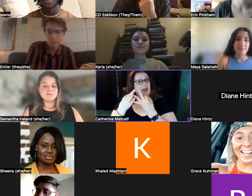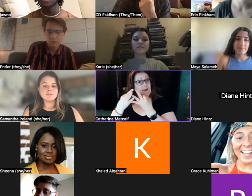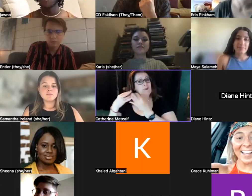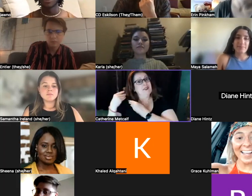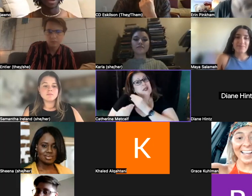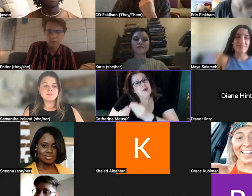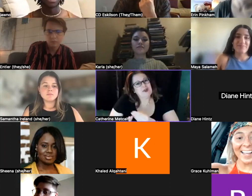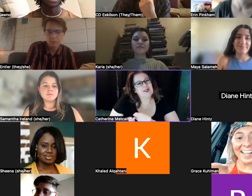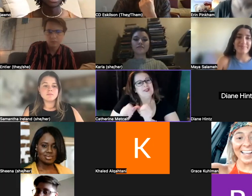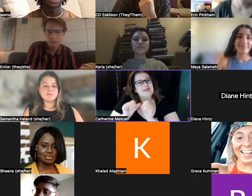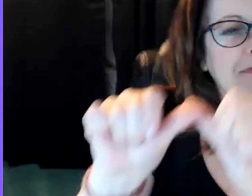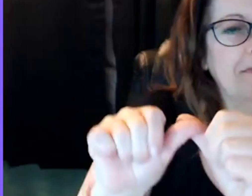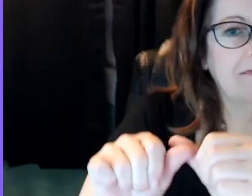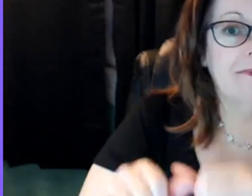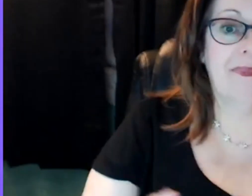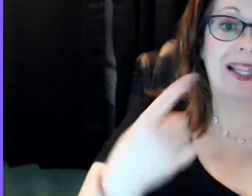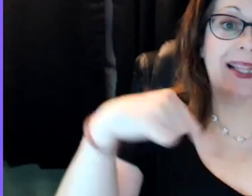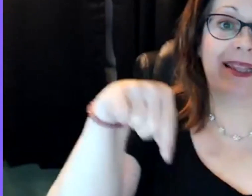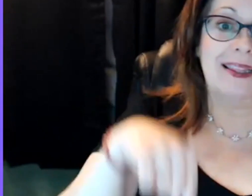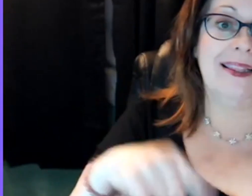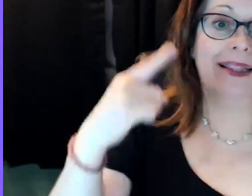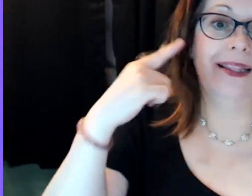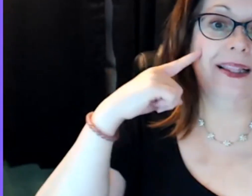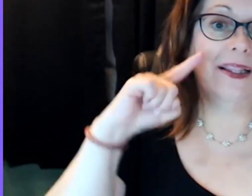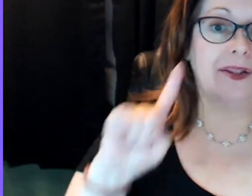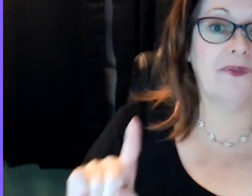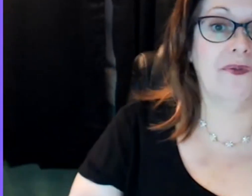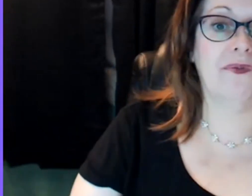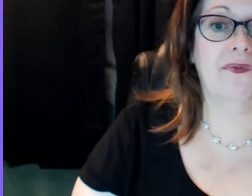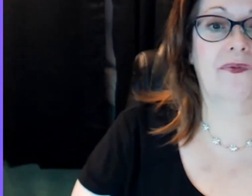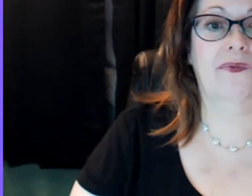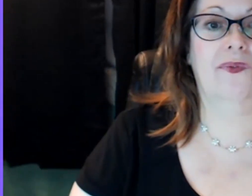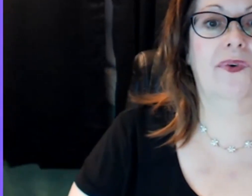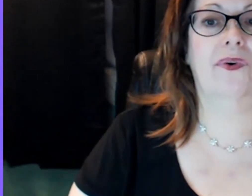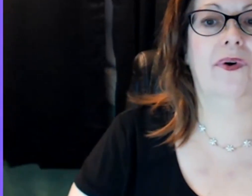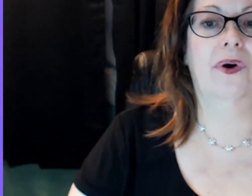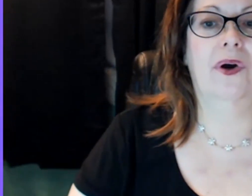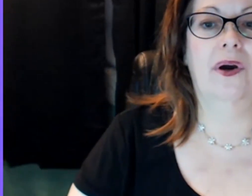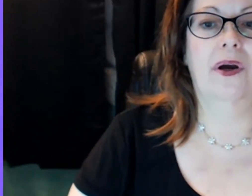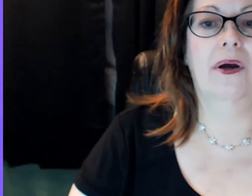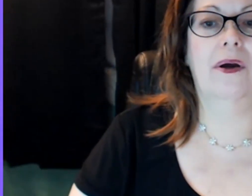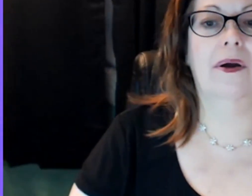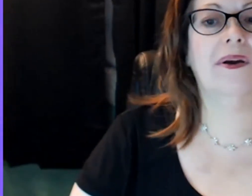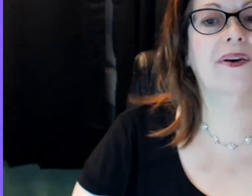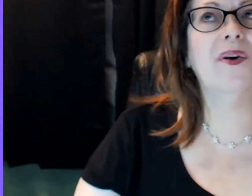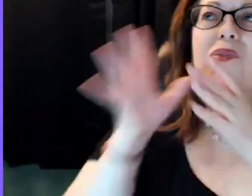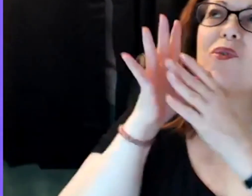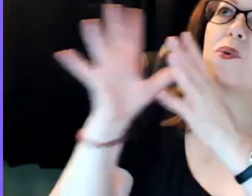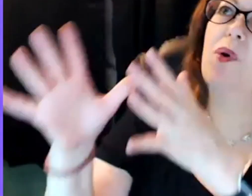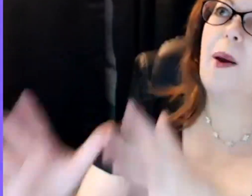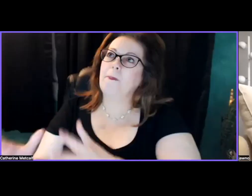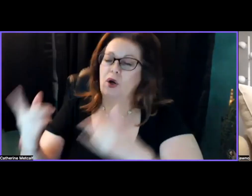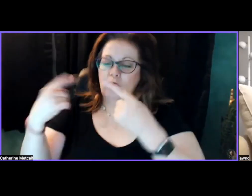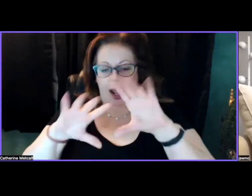This one's for the grandmothers I never met, who tried to fashion saints out of sin, whose saltwater